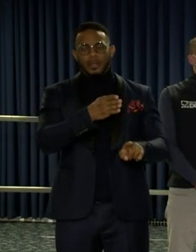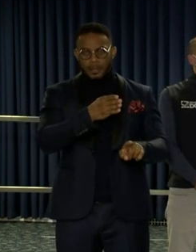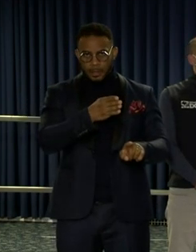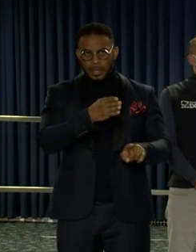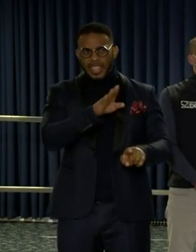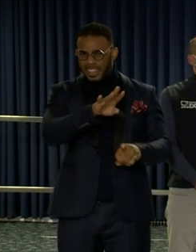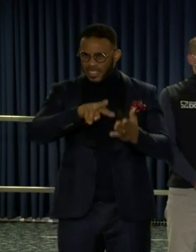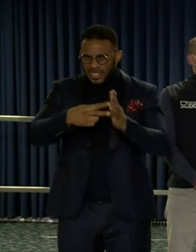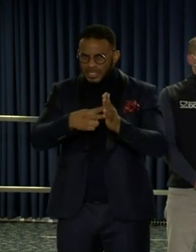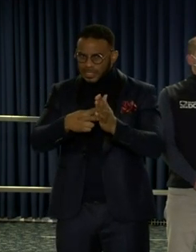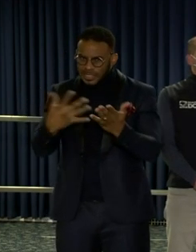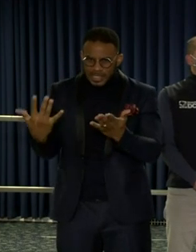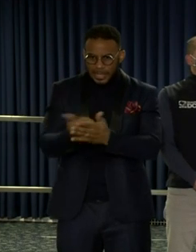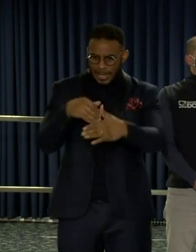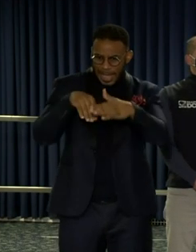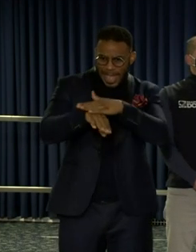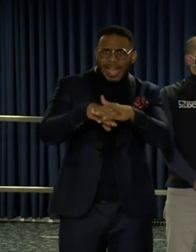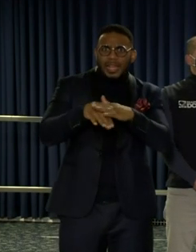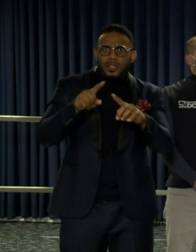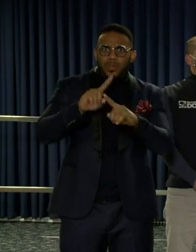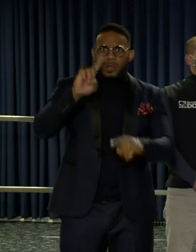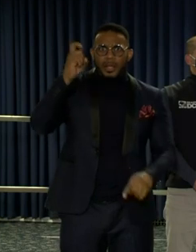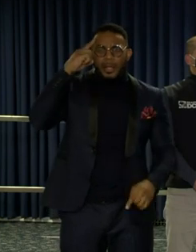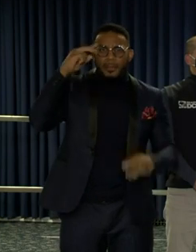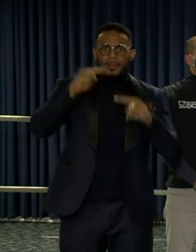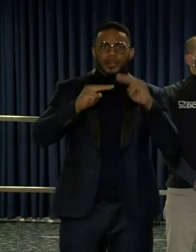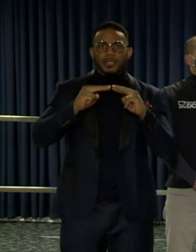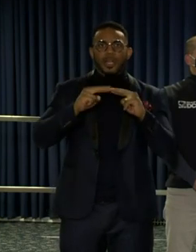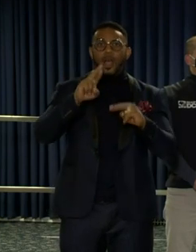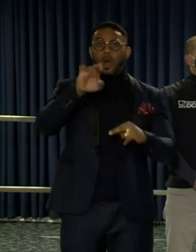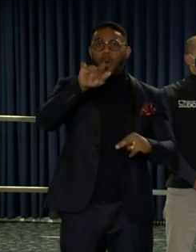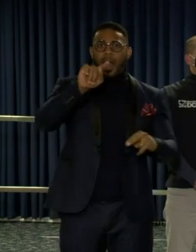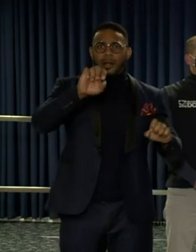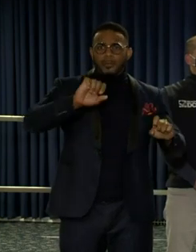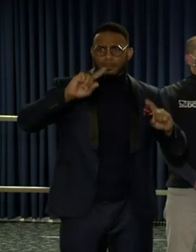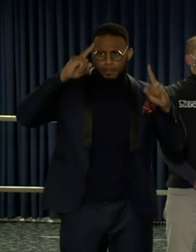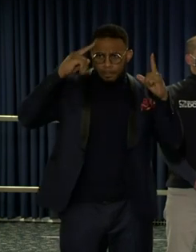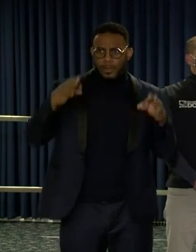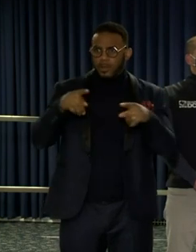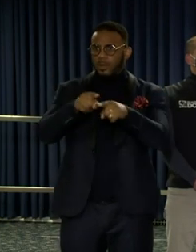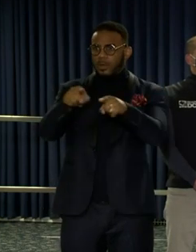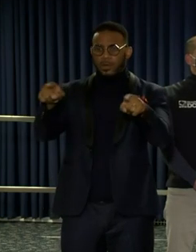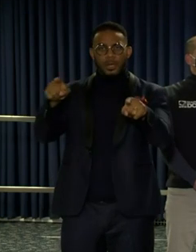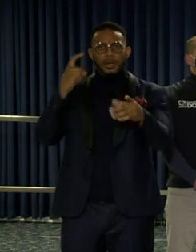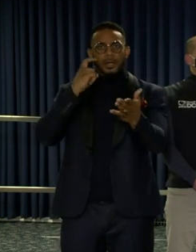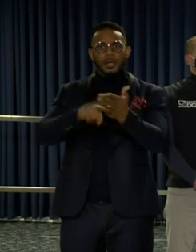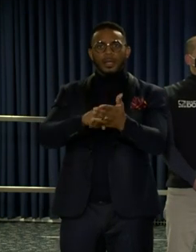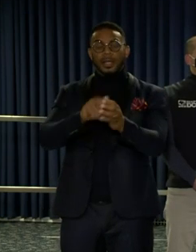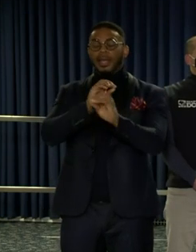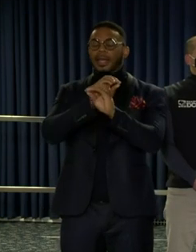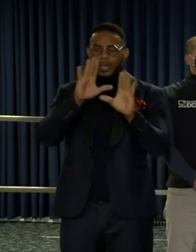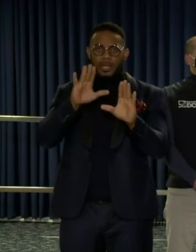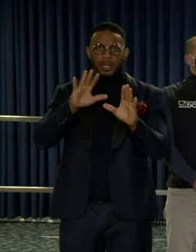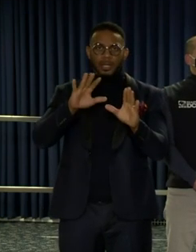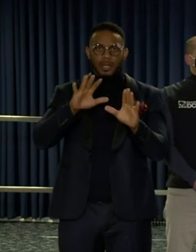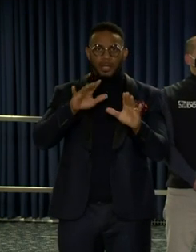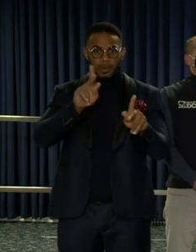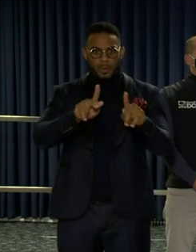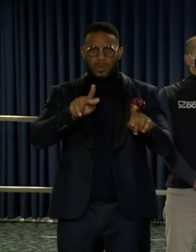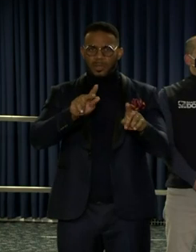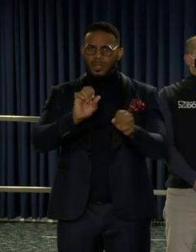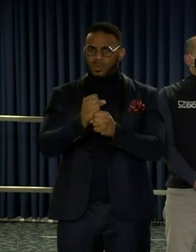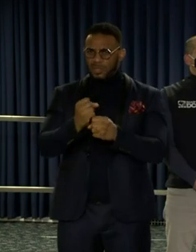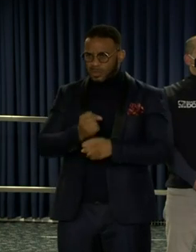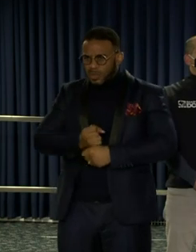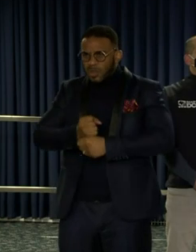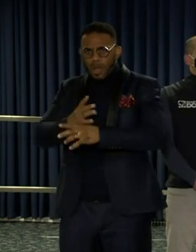their intent on gaining access to the Capitol, a riot was declared. It was clear that the crowd was intent on causing